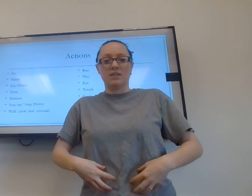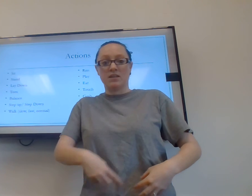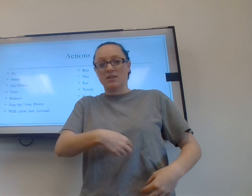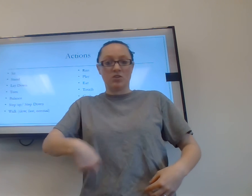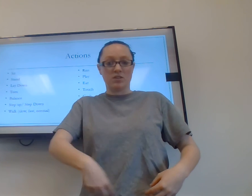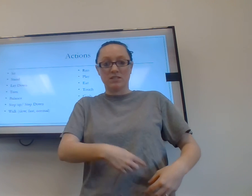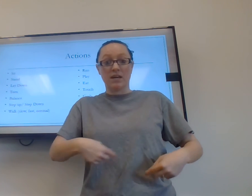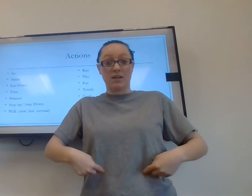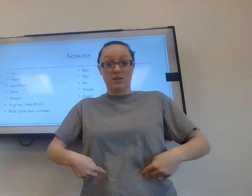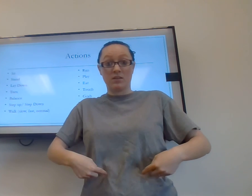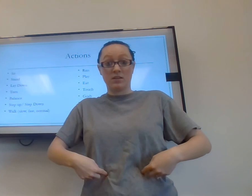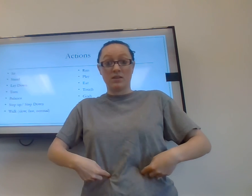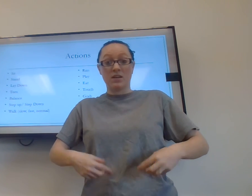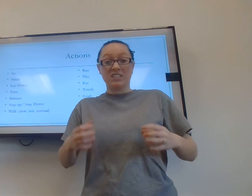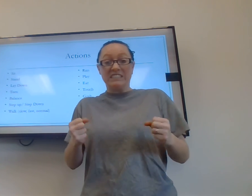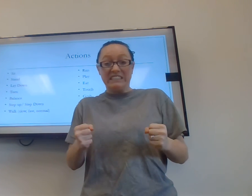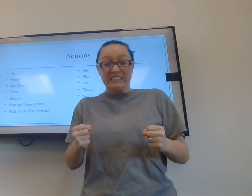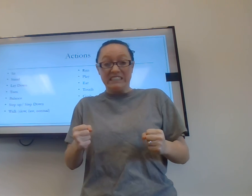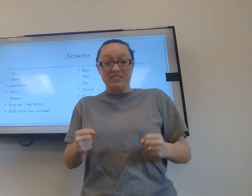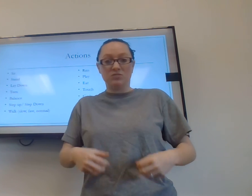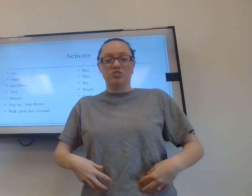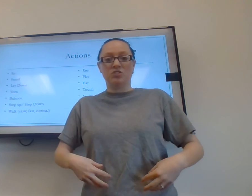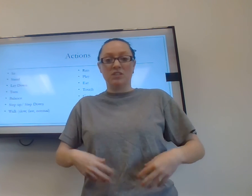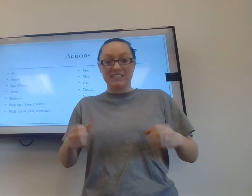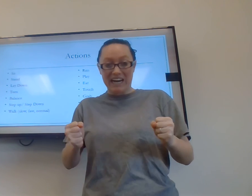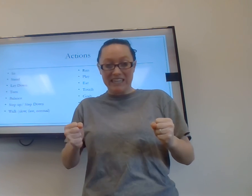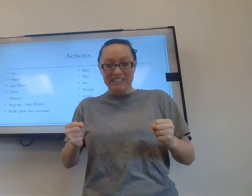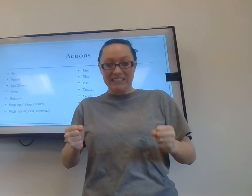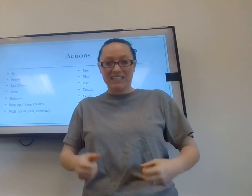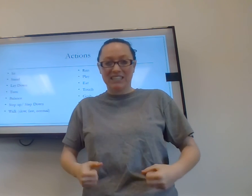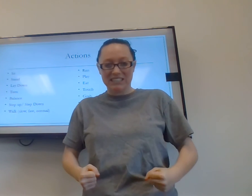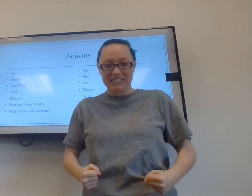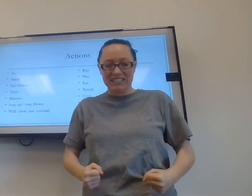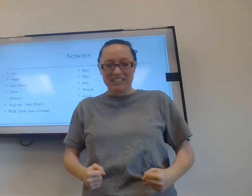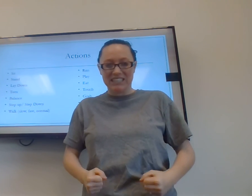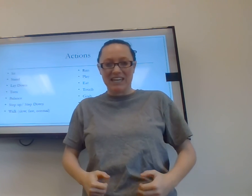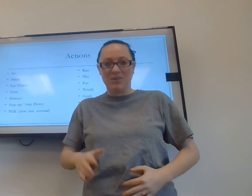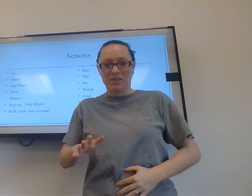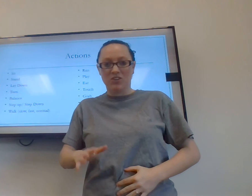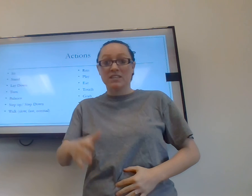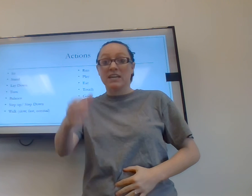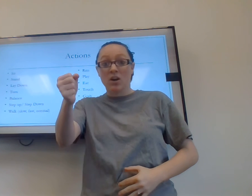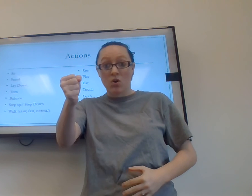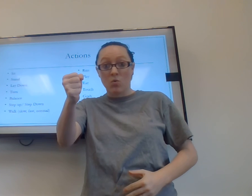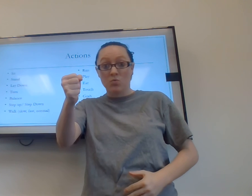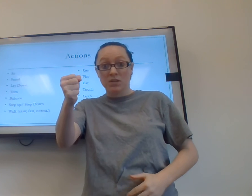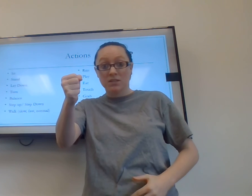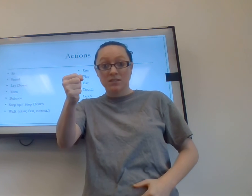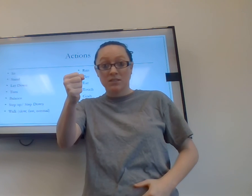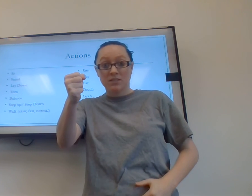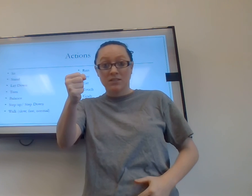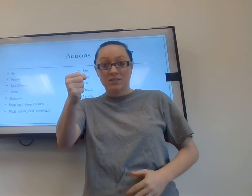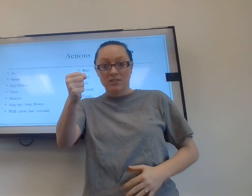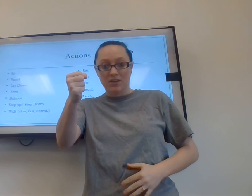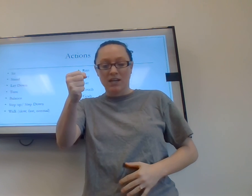then you can say, you to tighten, and then when they do that, say hold. Okay,